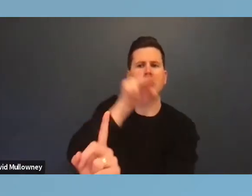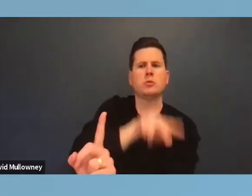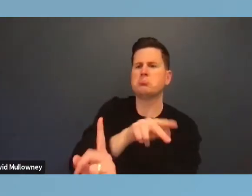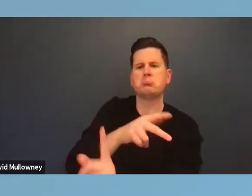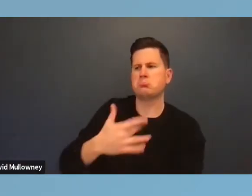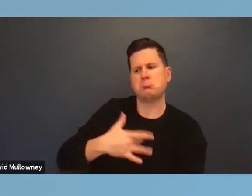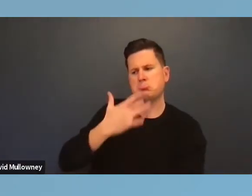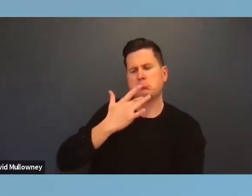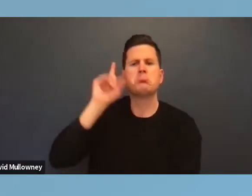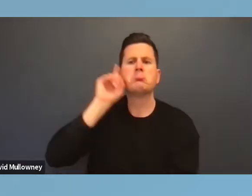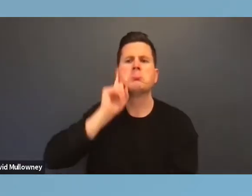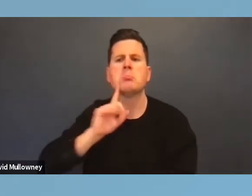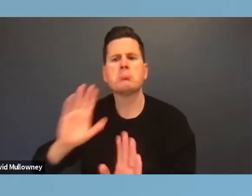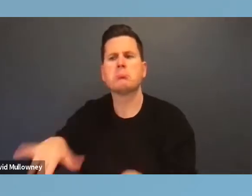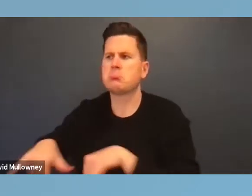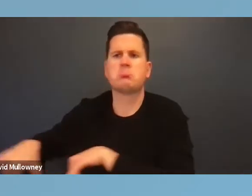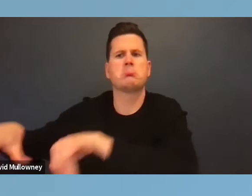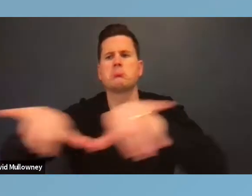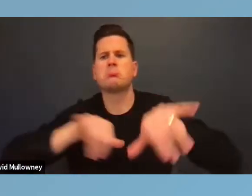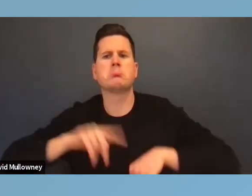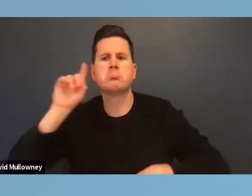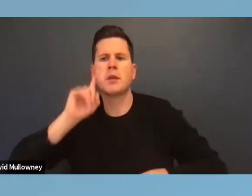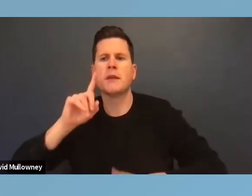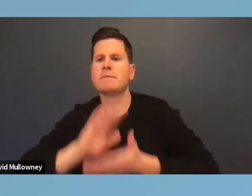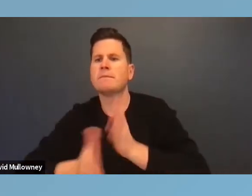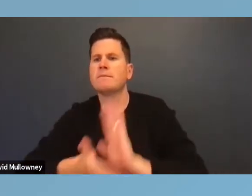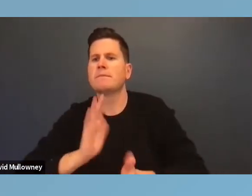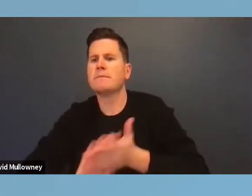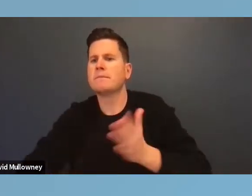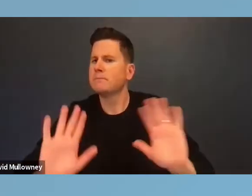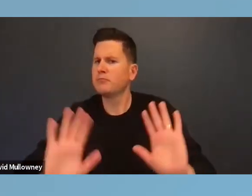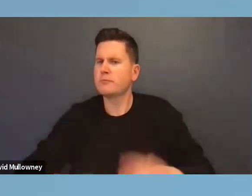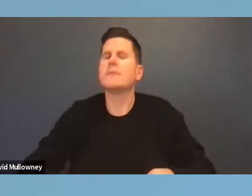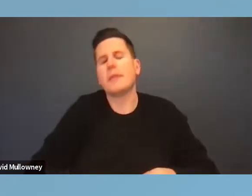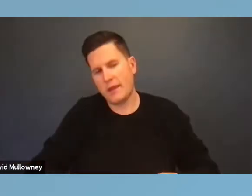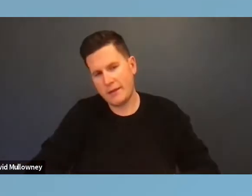perspective and the cultural perspective of hard of hearing are very different.